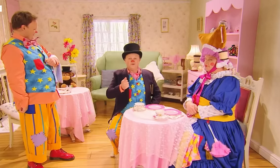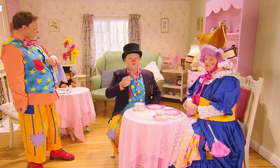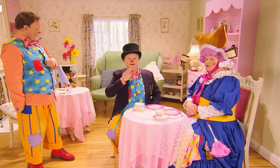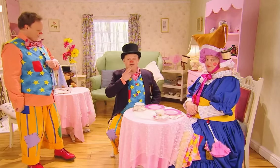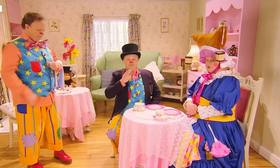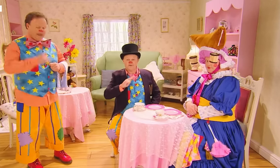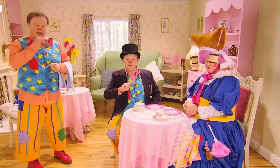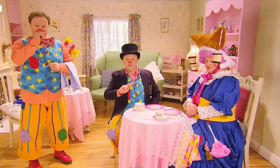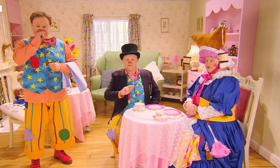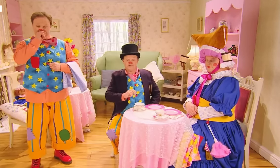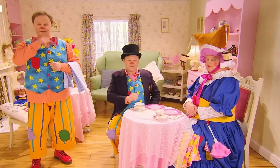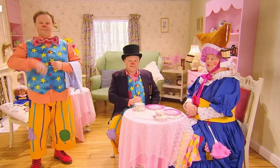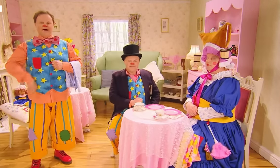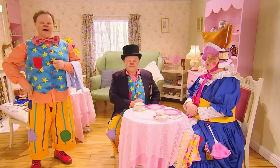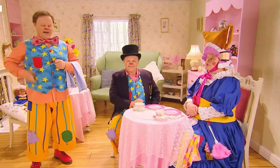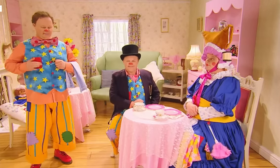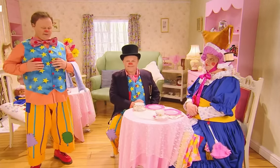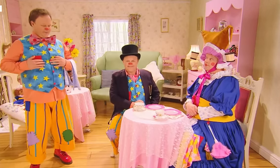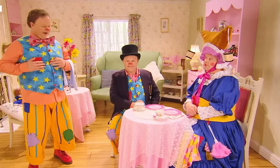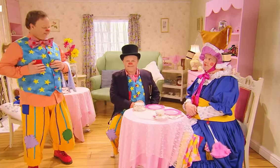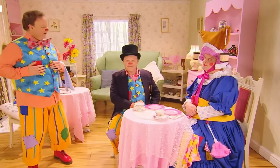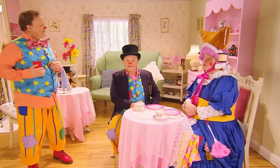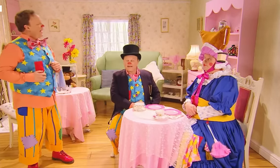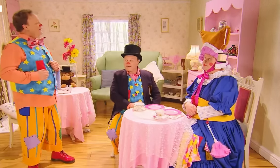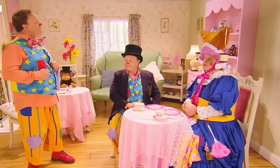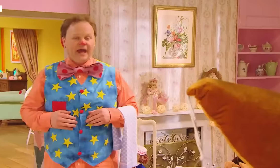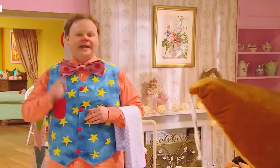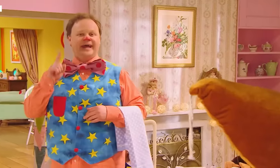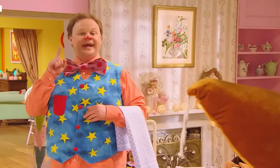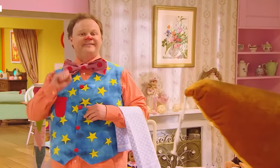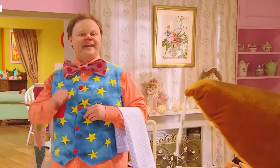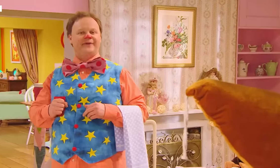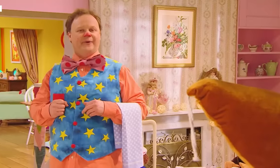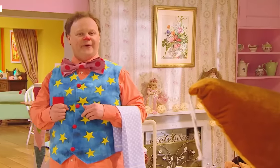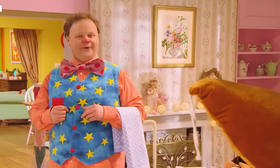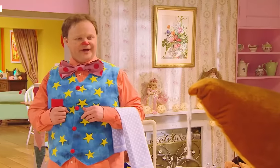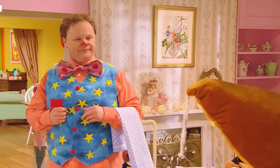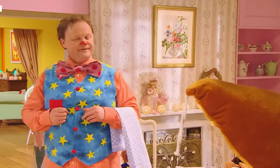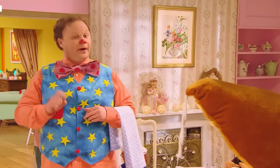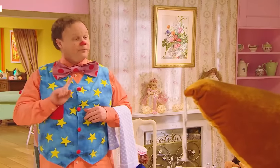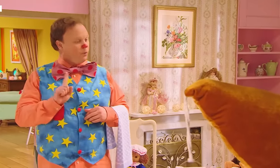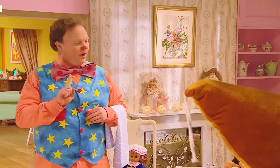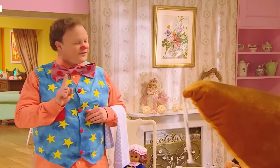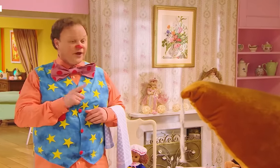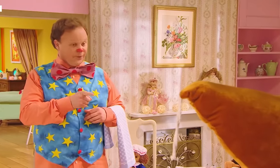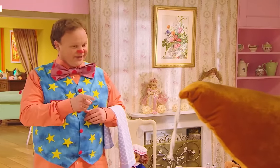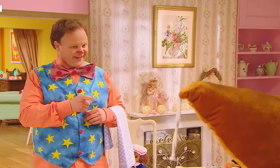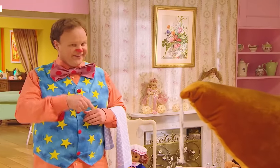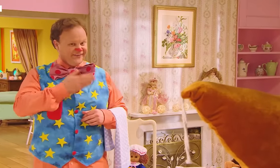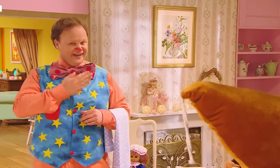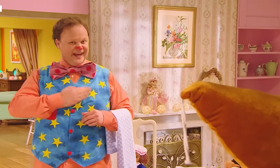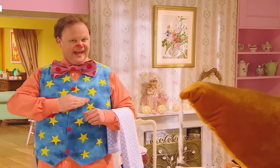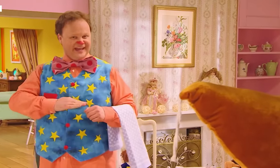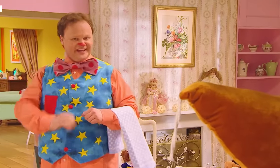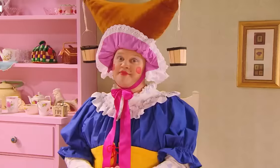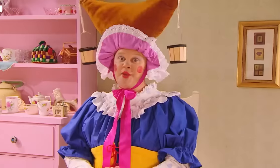good afternoon. I'm your waiter. Can I take your order? Now, what would you like?